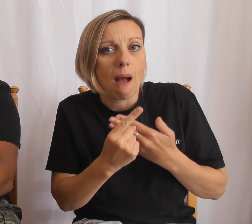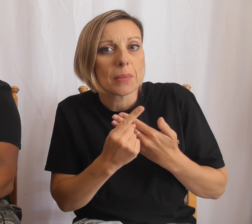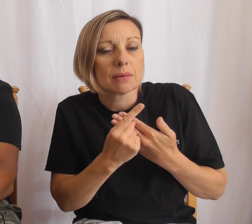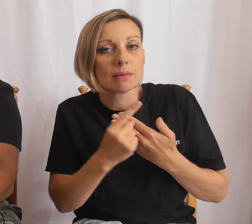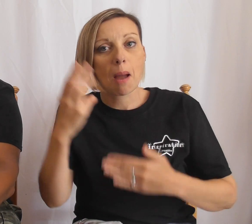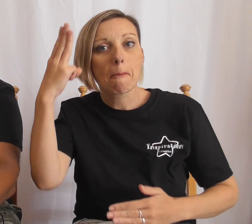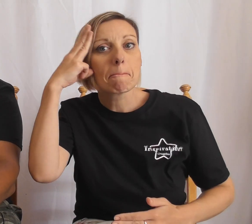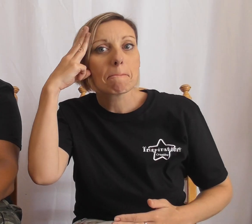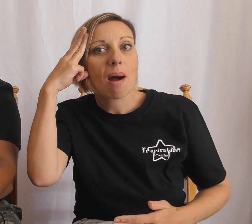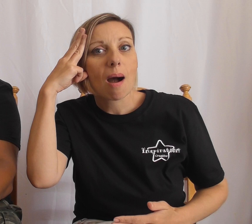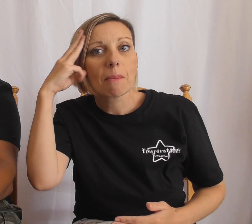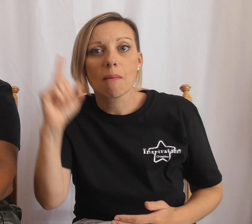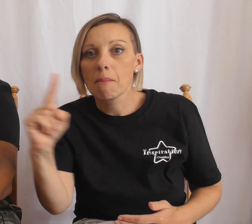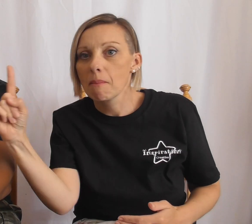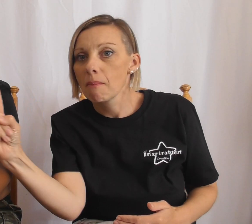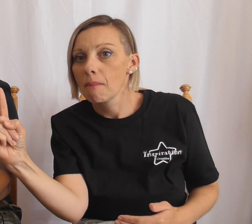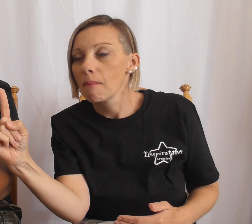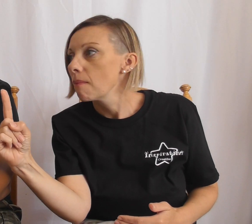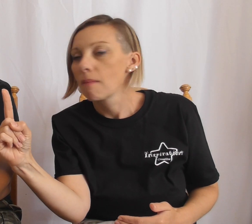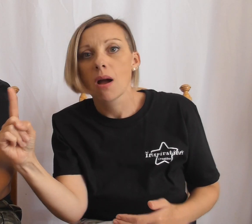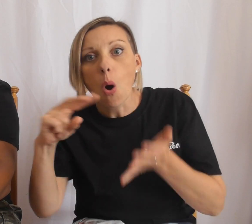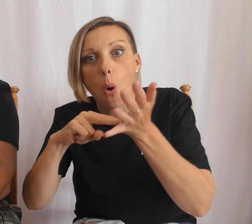Mum is sorting his clothes out.